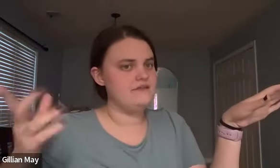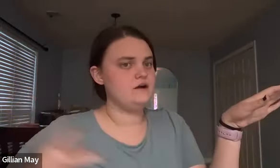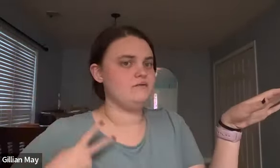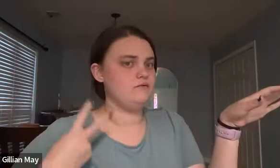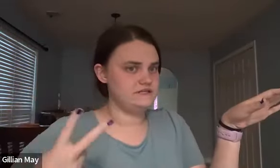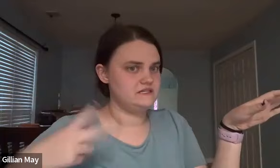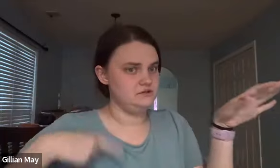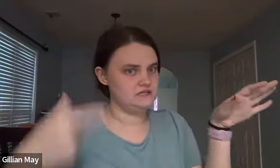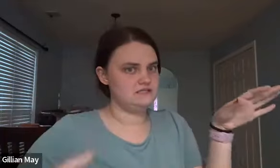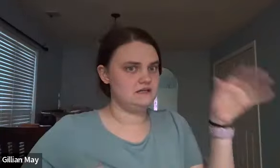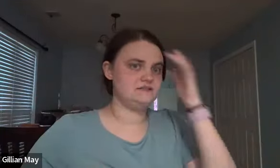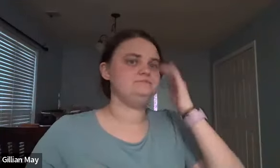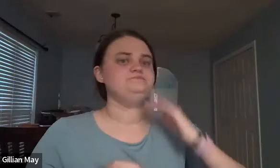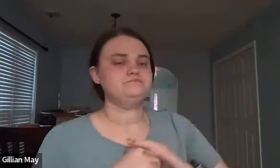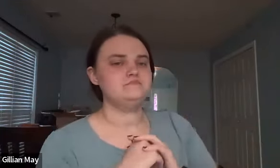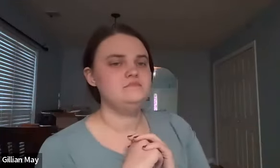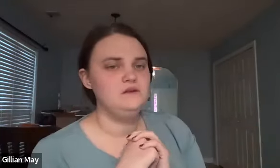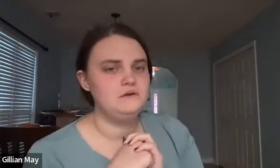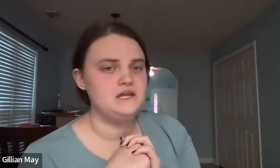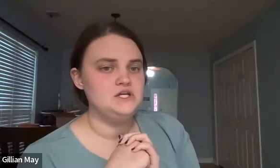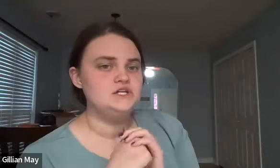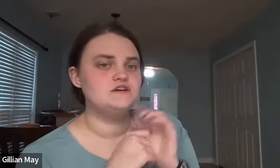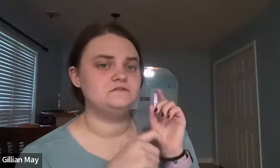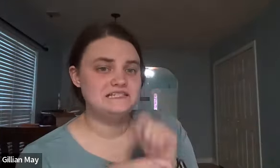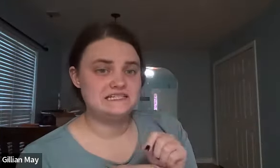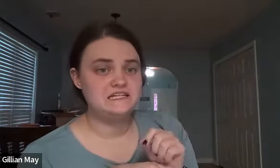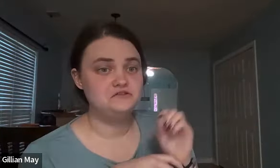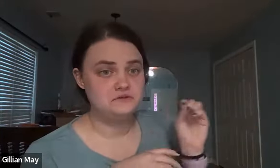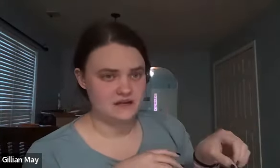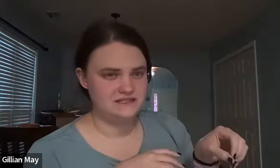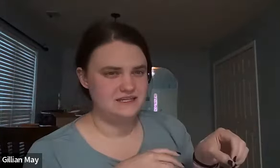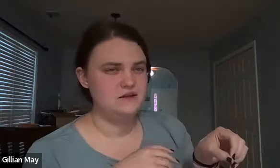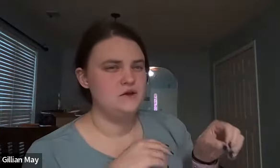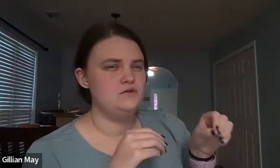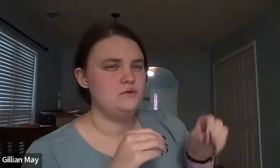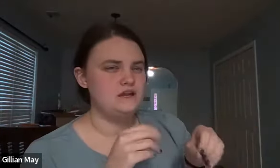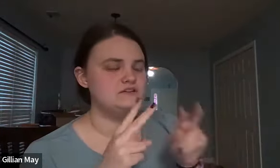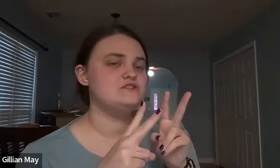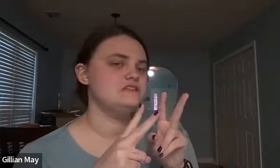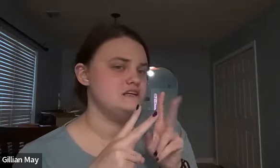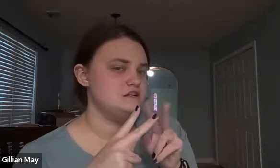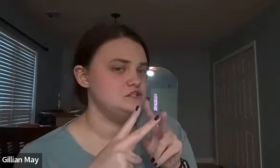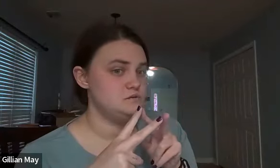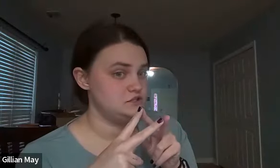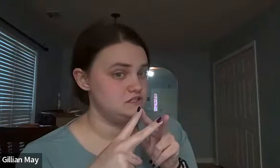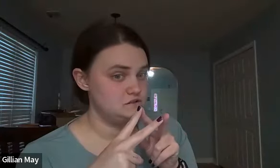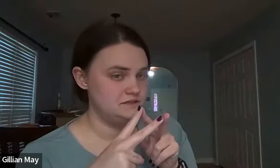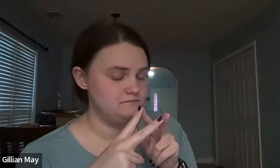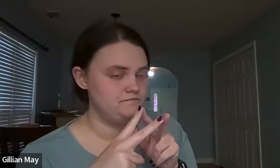then I'll voice it and you guys sign it. Okay, so for 16 through 19, the way it goes is there's technically two ways you can do it. I'm